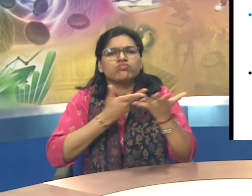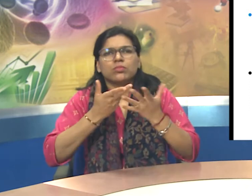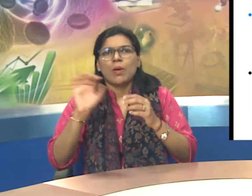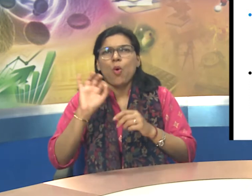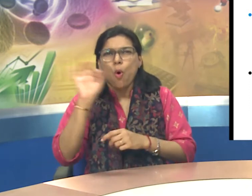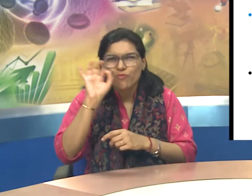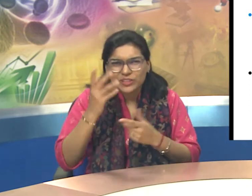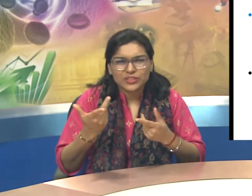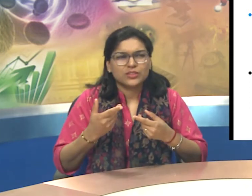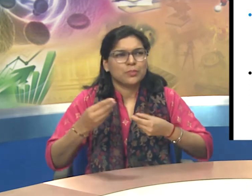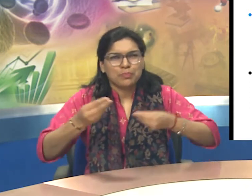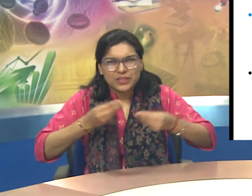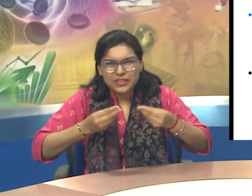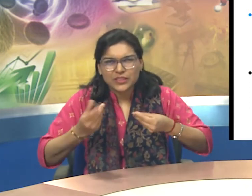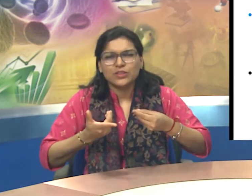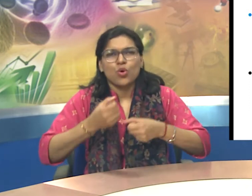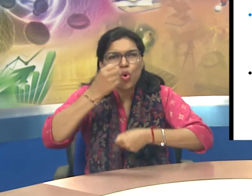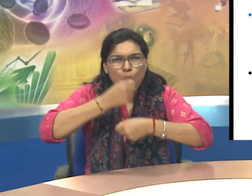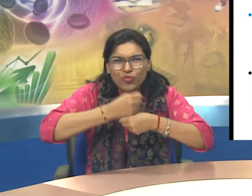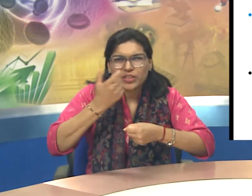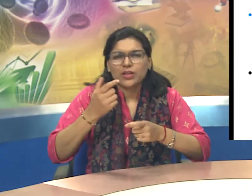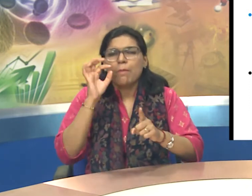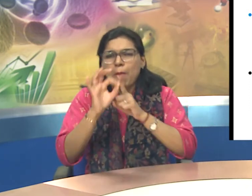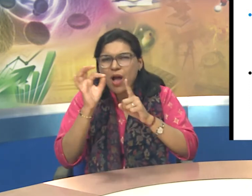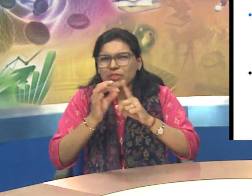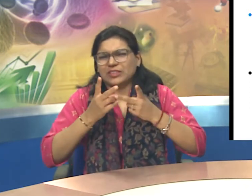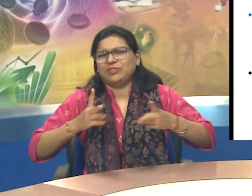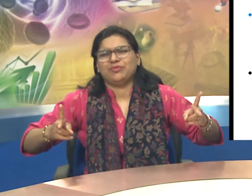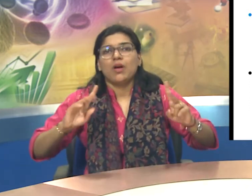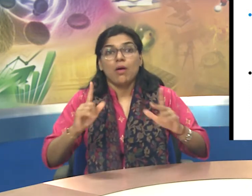meeting of people for